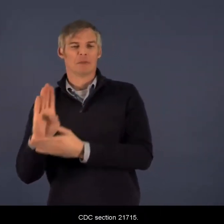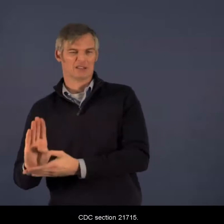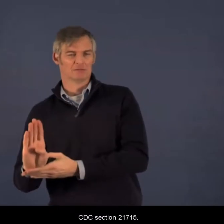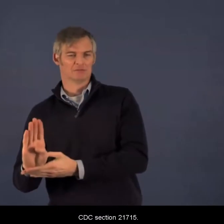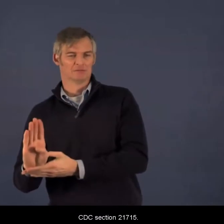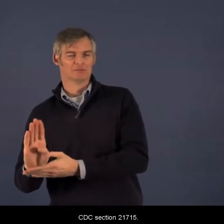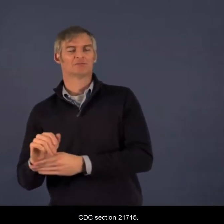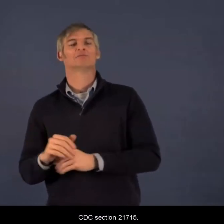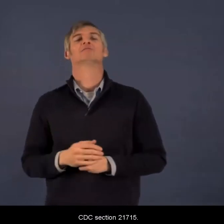CVC Section